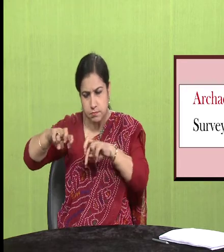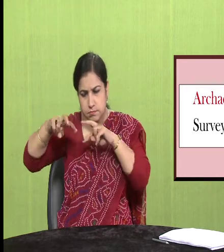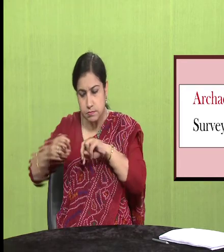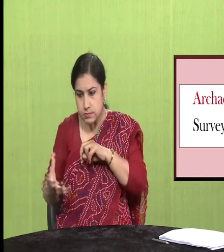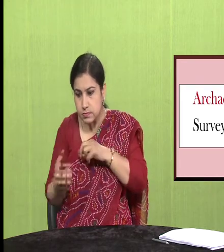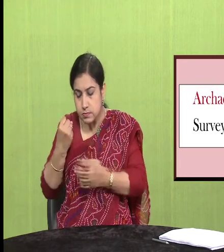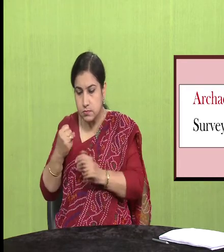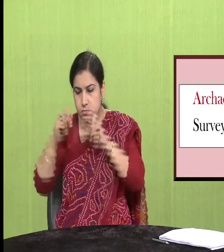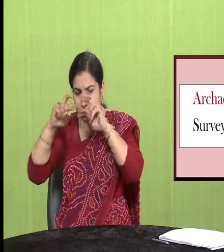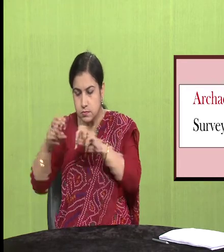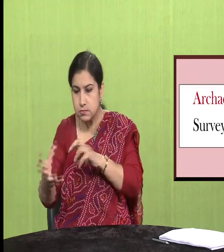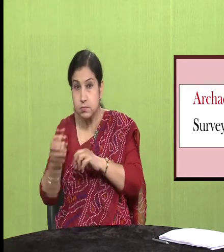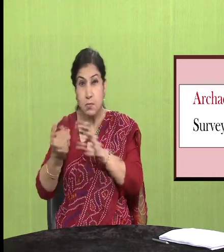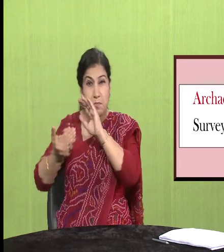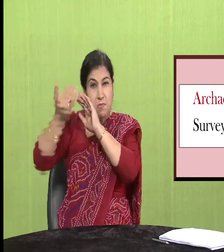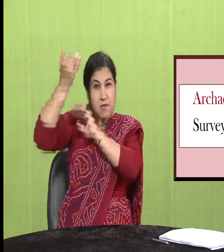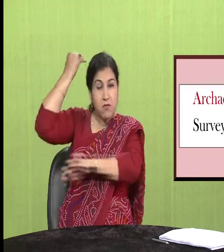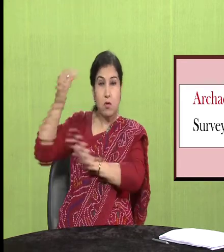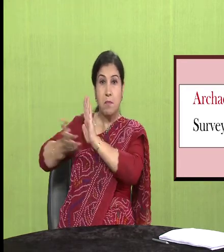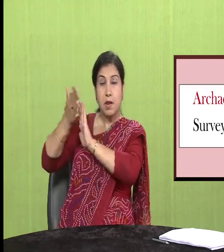related to ancient buildings